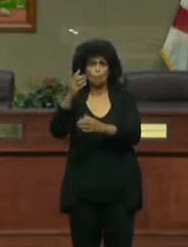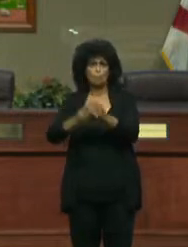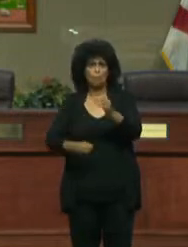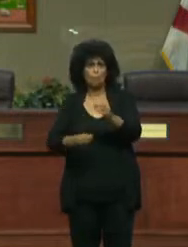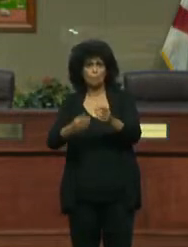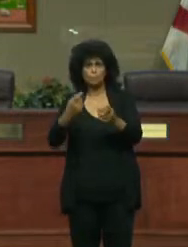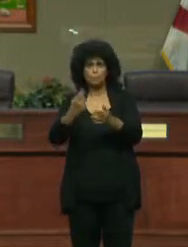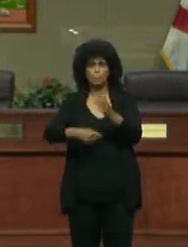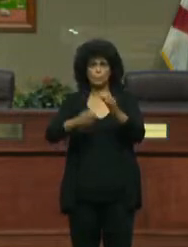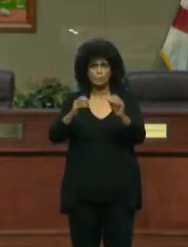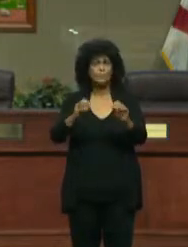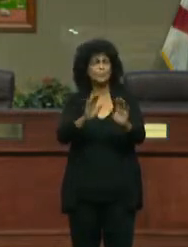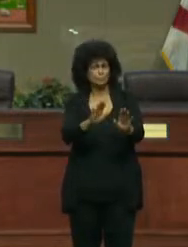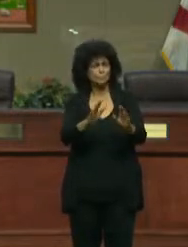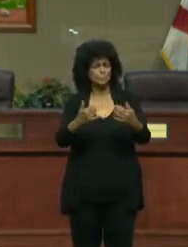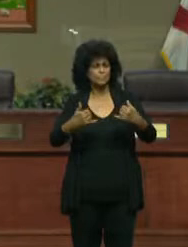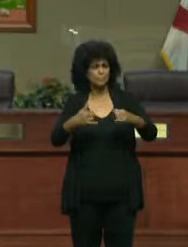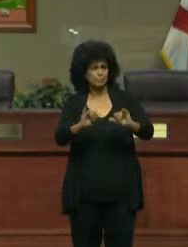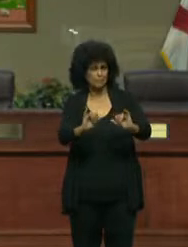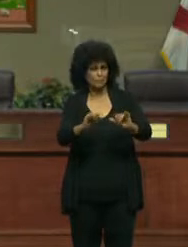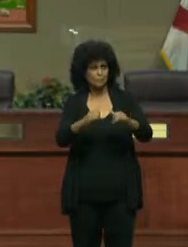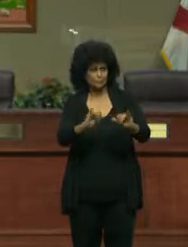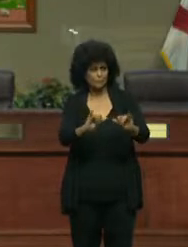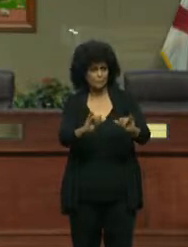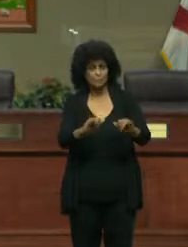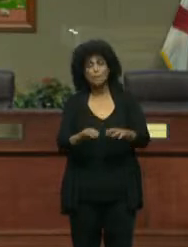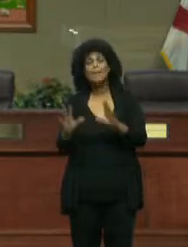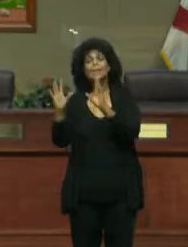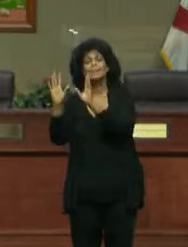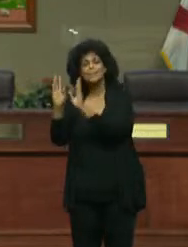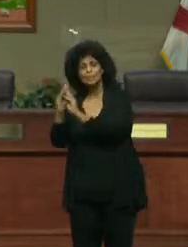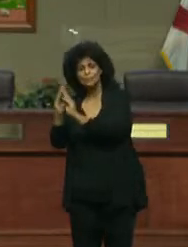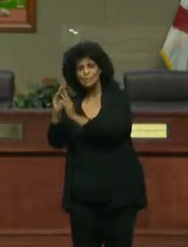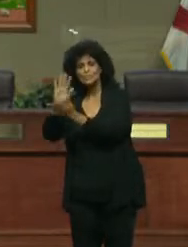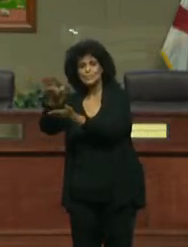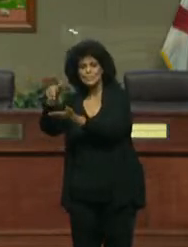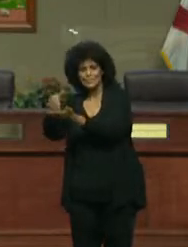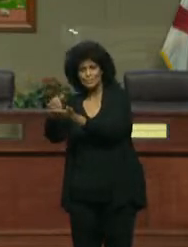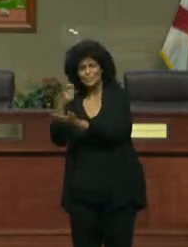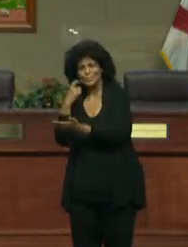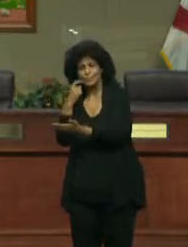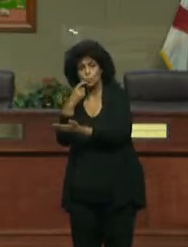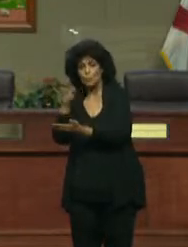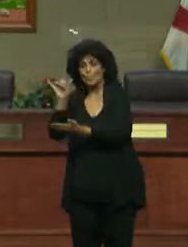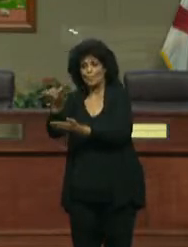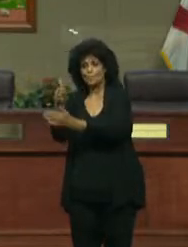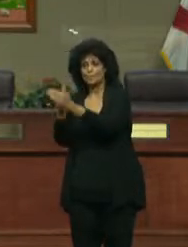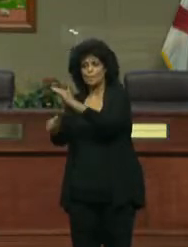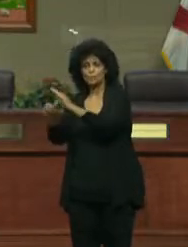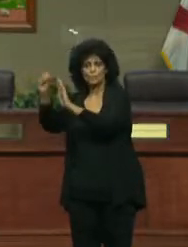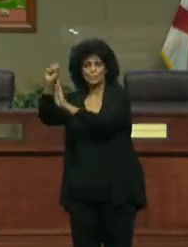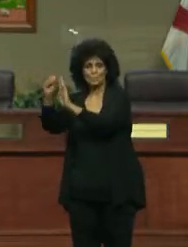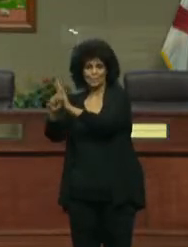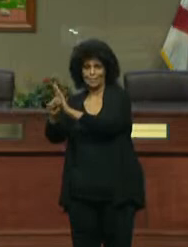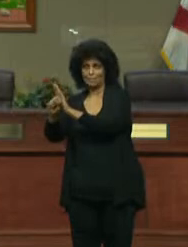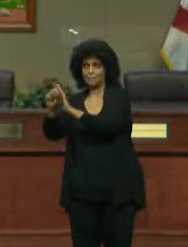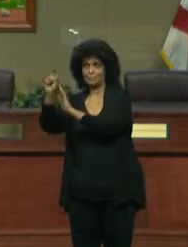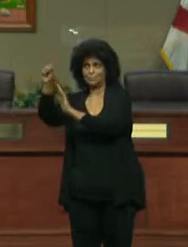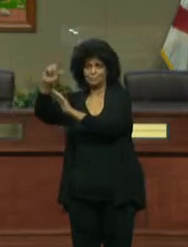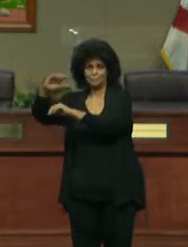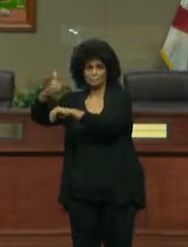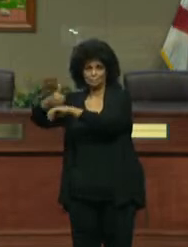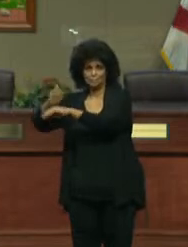testing. There will be. The convention center, as I shared with you, the state has made a decision that it will be